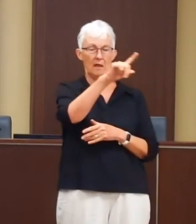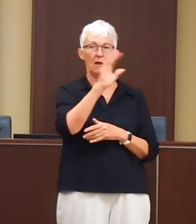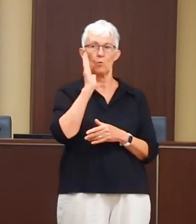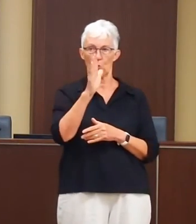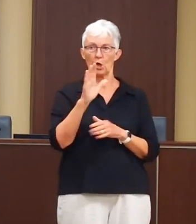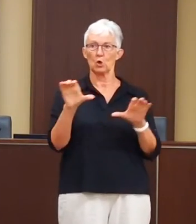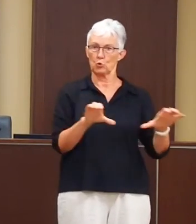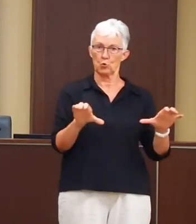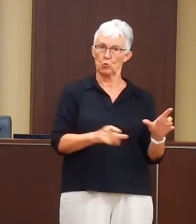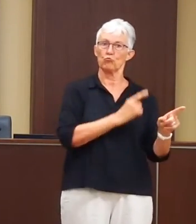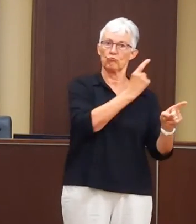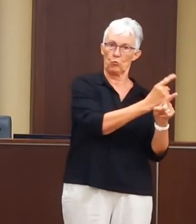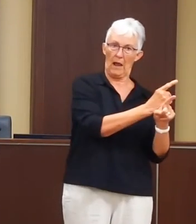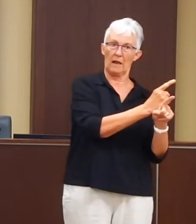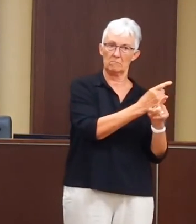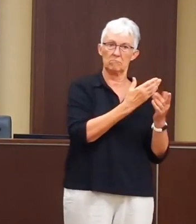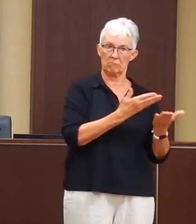thing with regard to